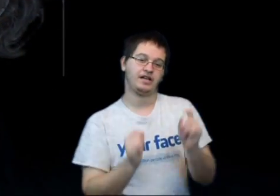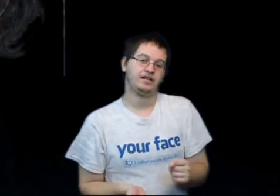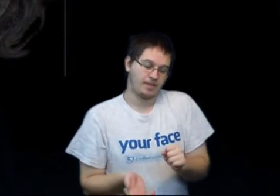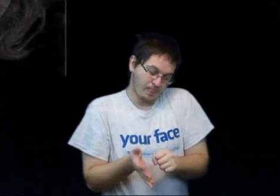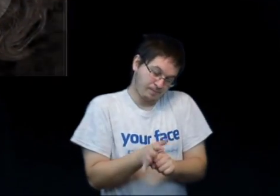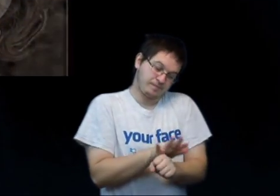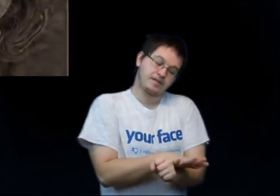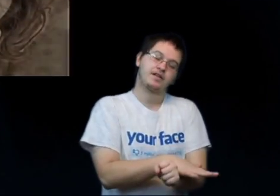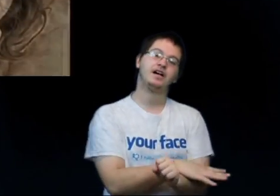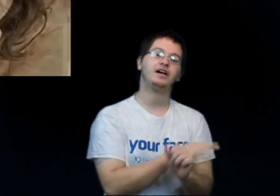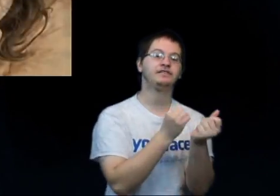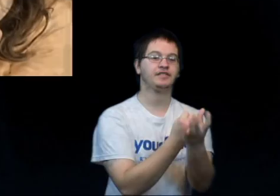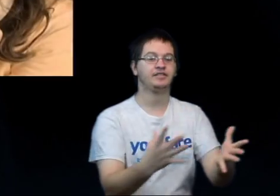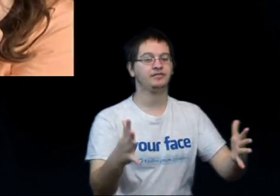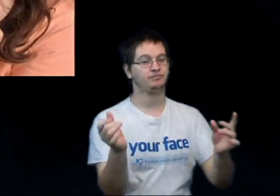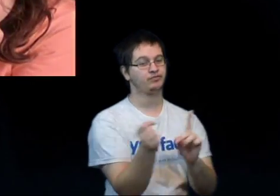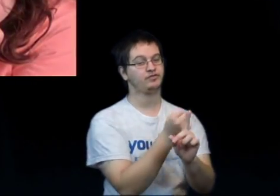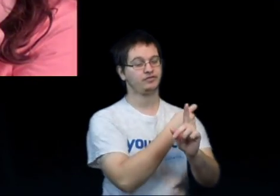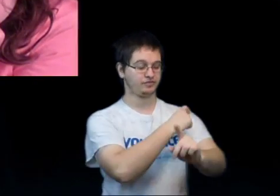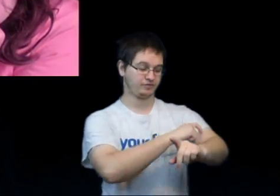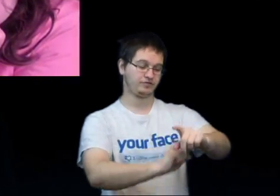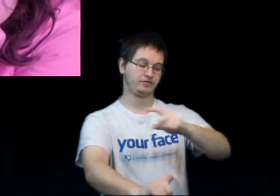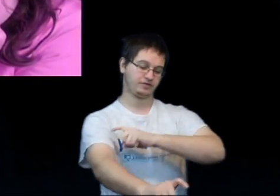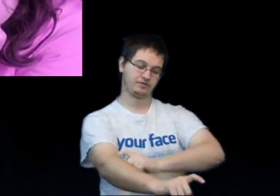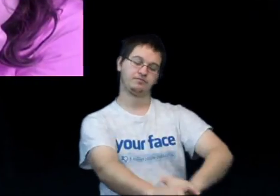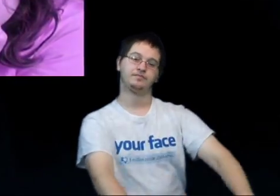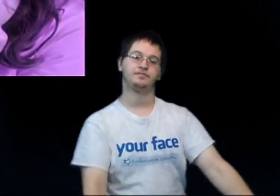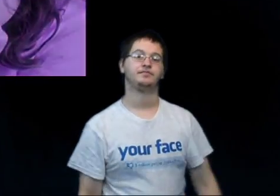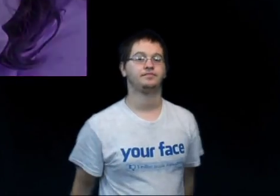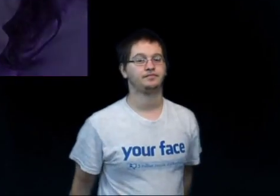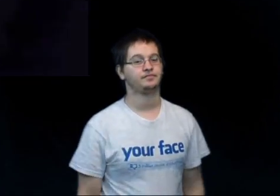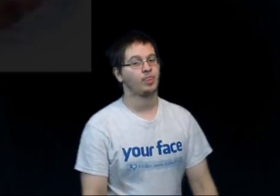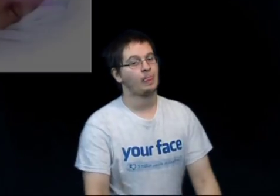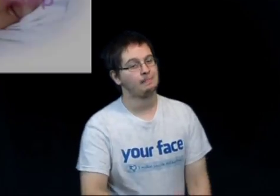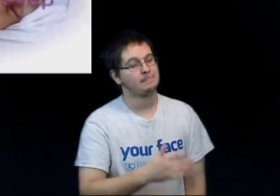she tries To cover every bruise